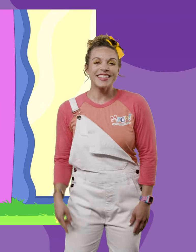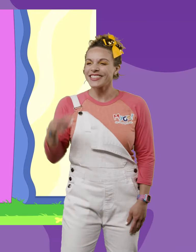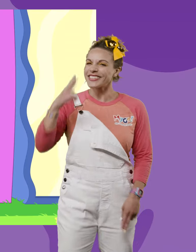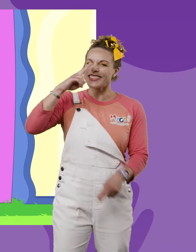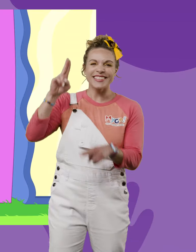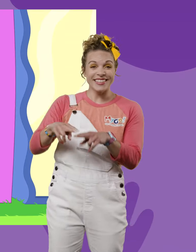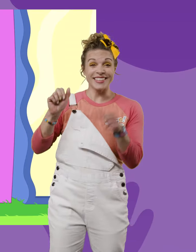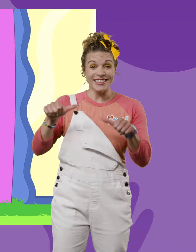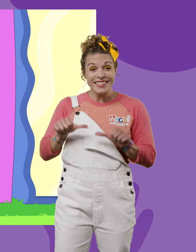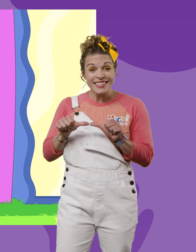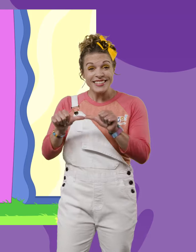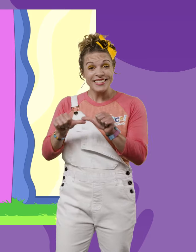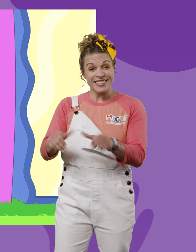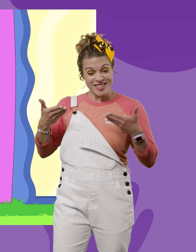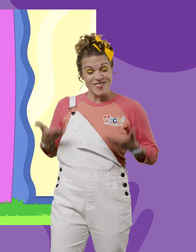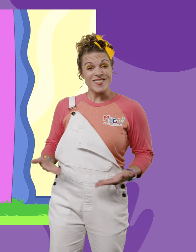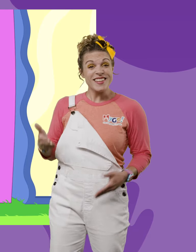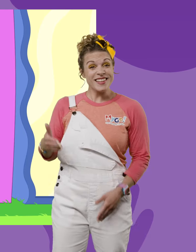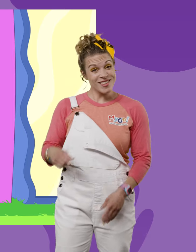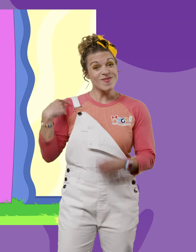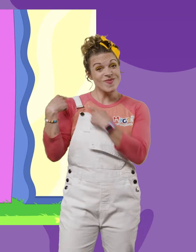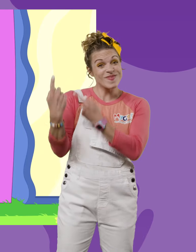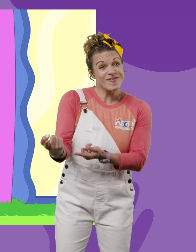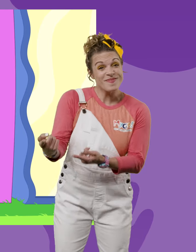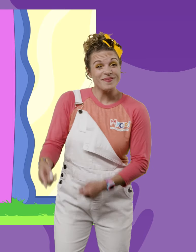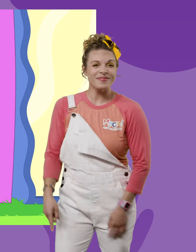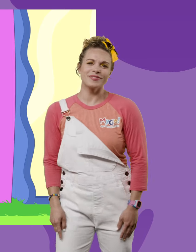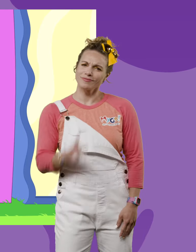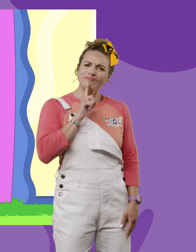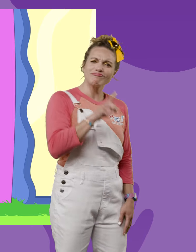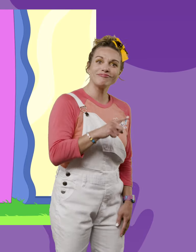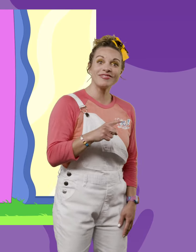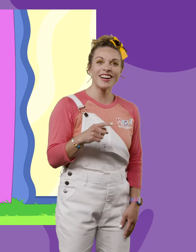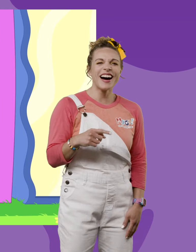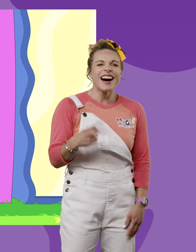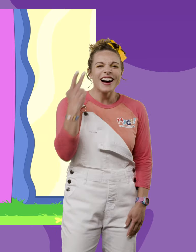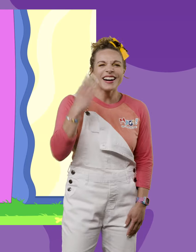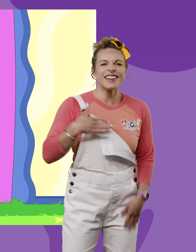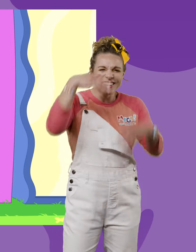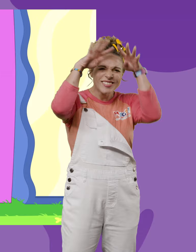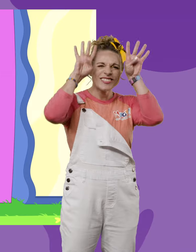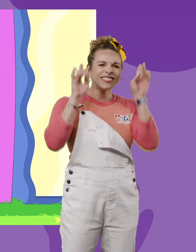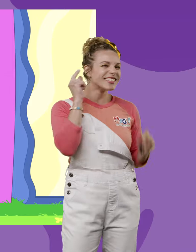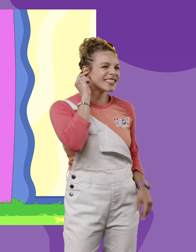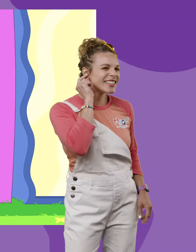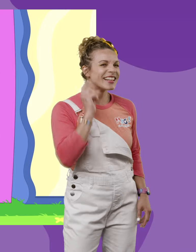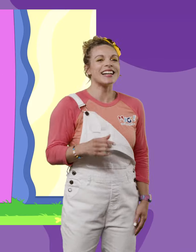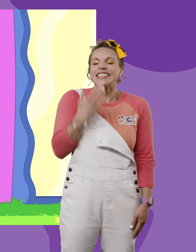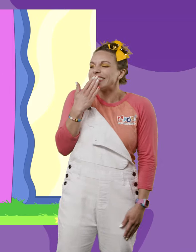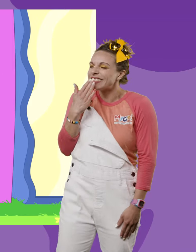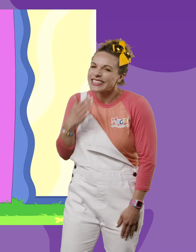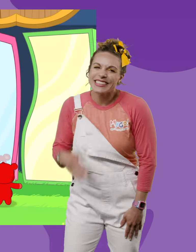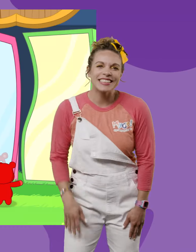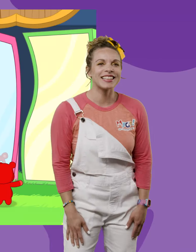This is fun! Can we stay like this for a while? Sure. Look at my furry ears.